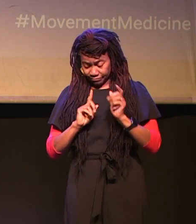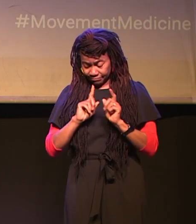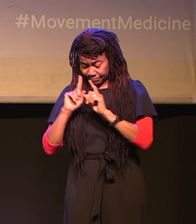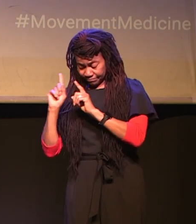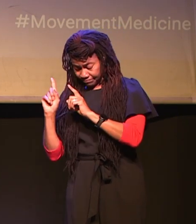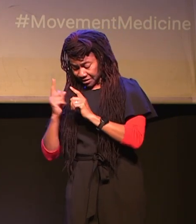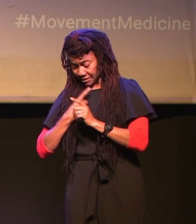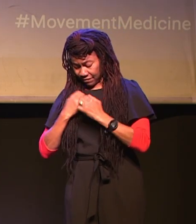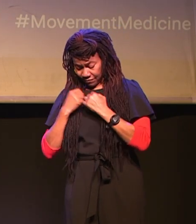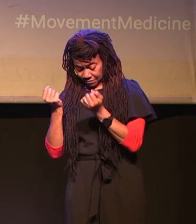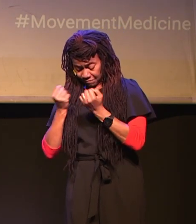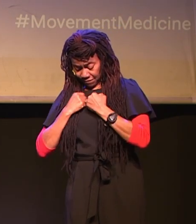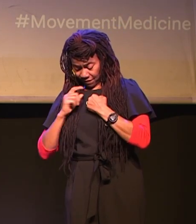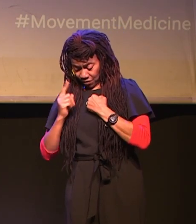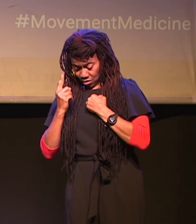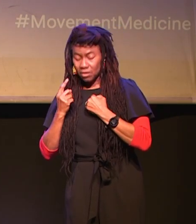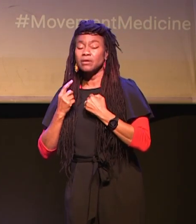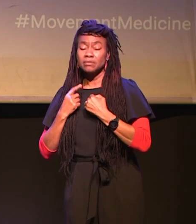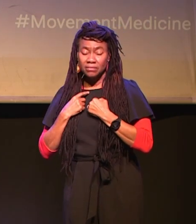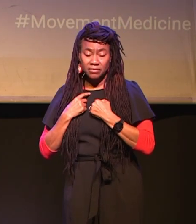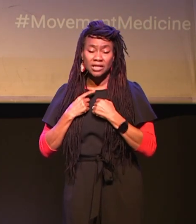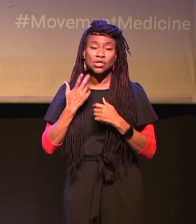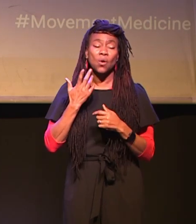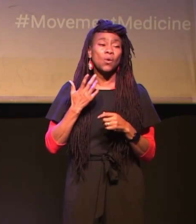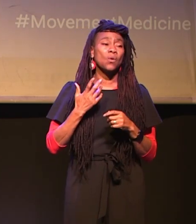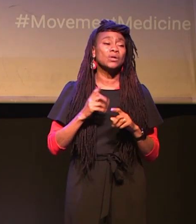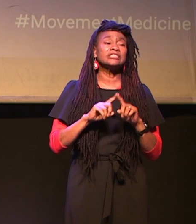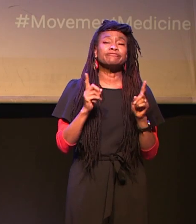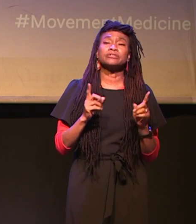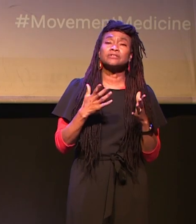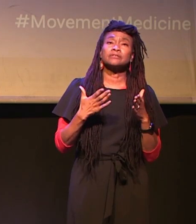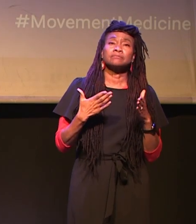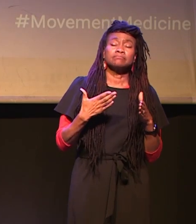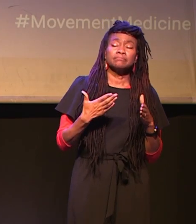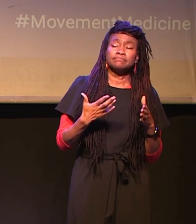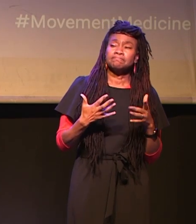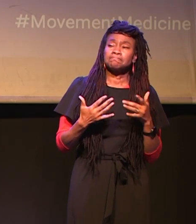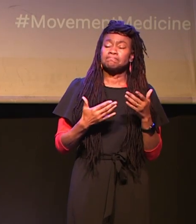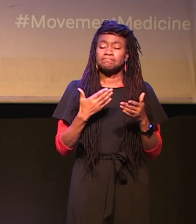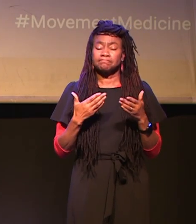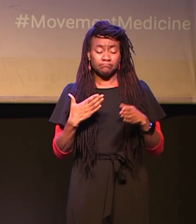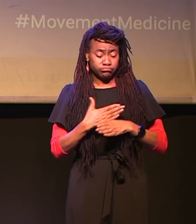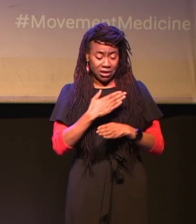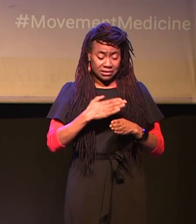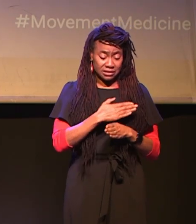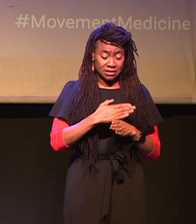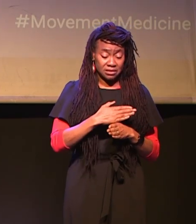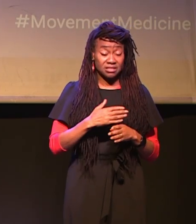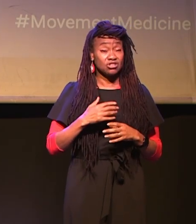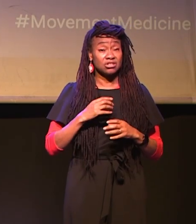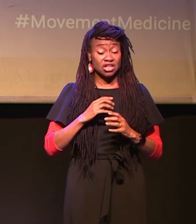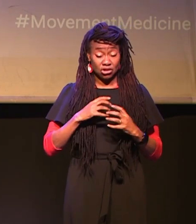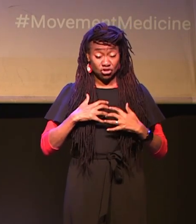myself first. And I think being able to find practices that allow you to, this is a survival response or a stress response. So